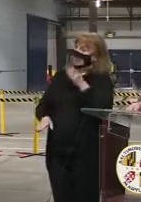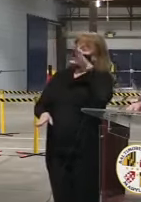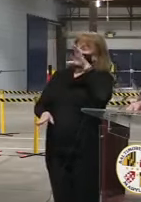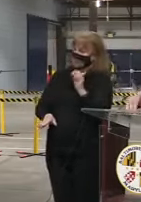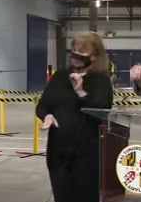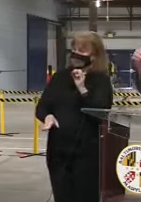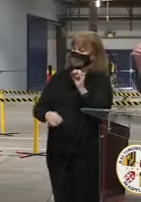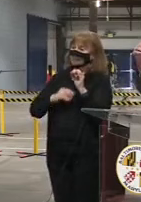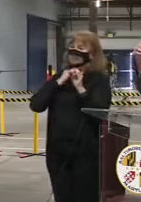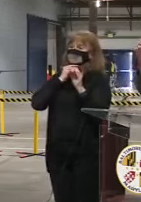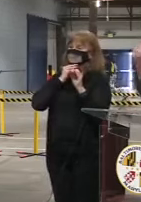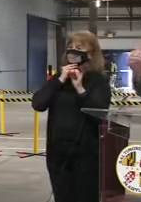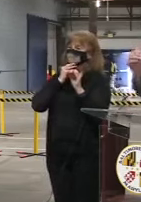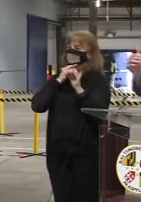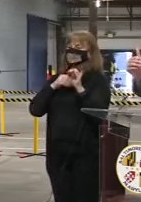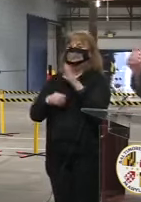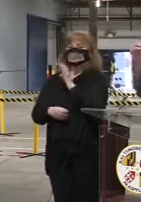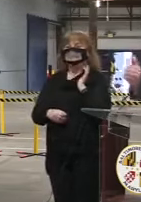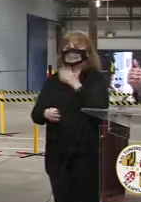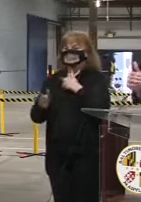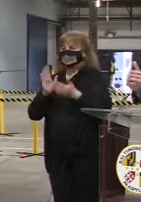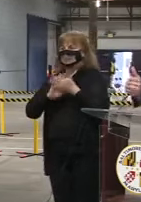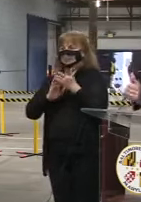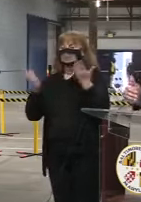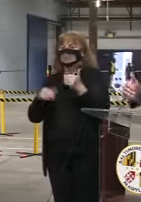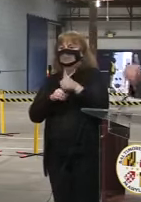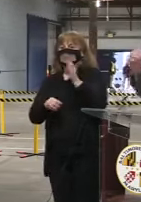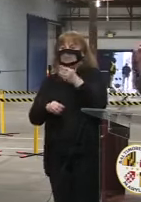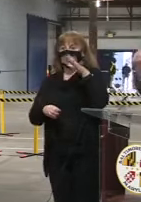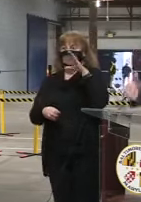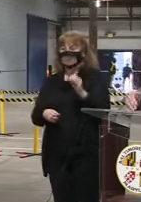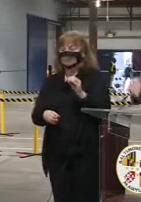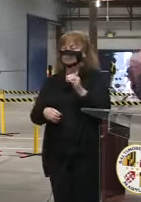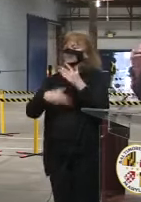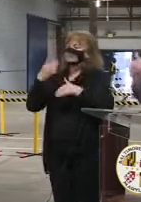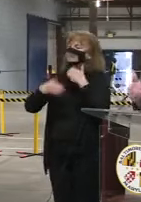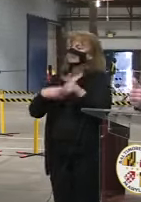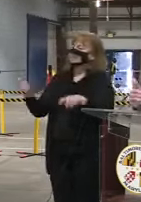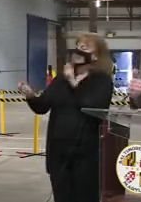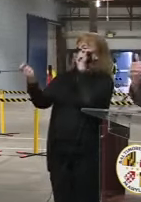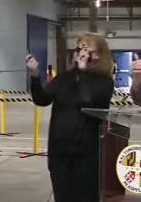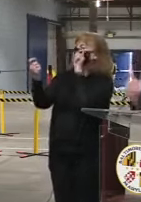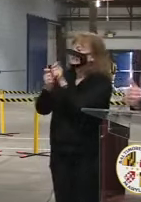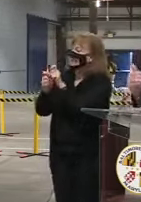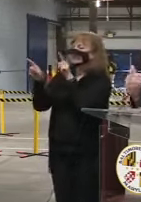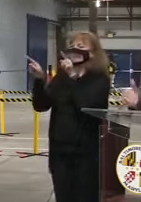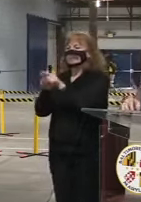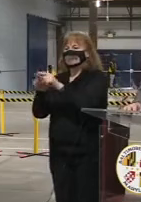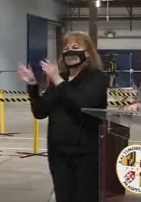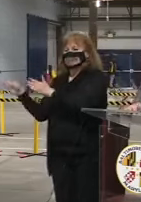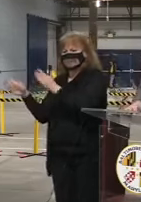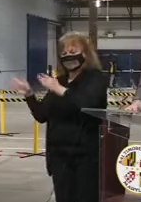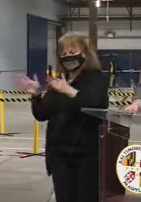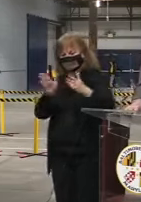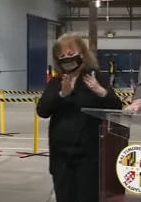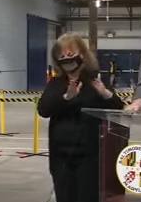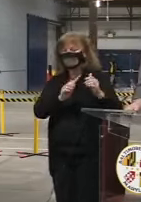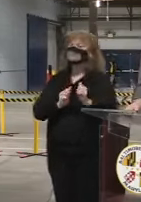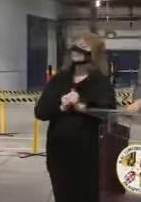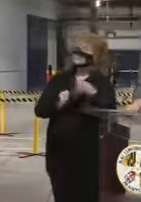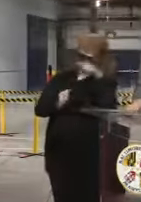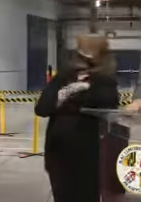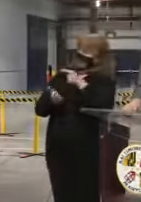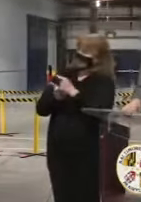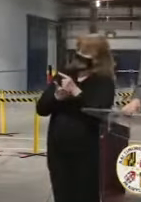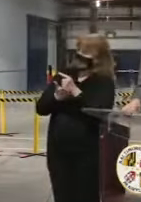County, in our operation here in Baltimore County, is going exactly as it's been intended. This